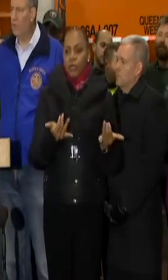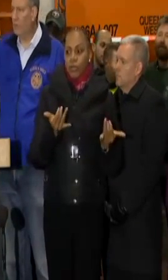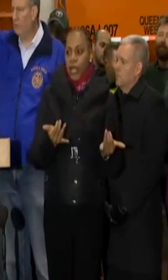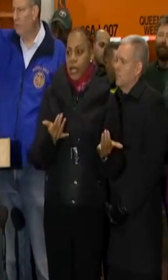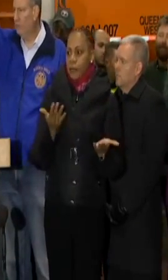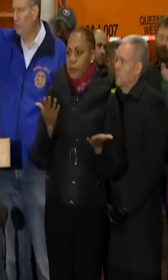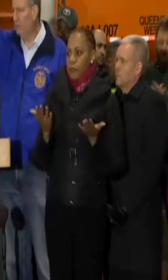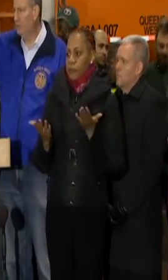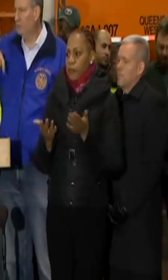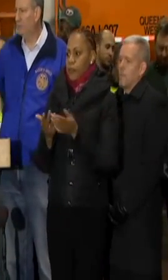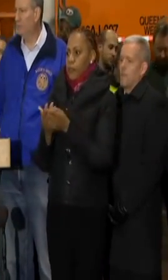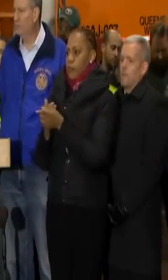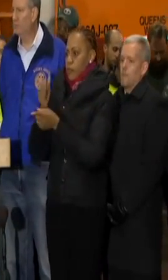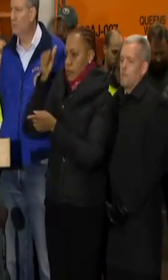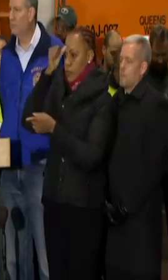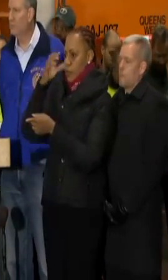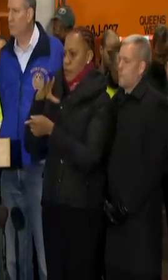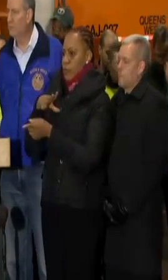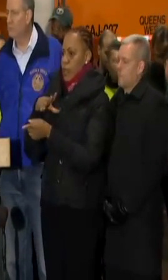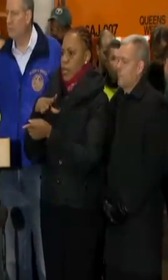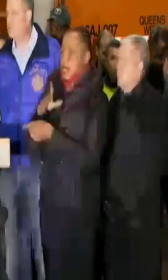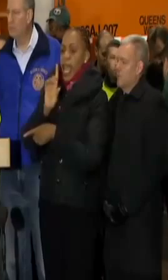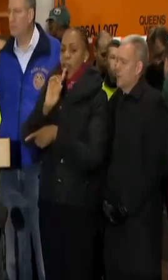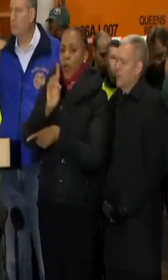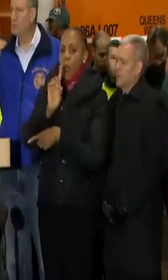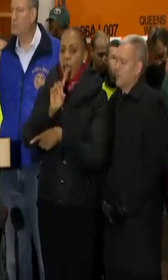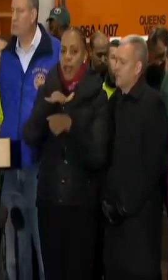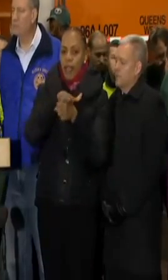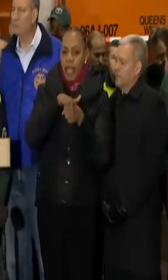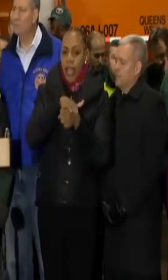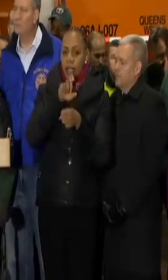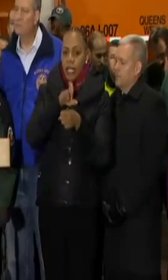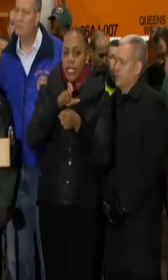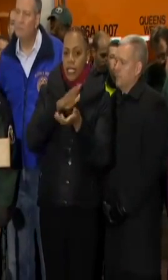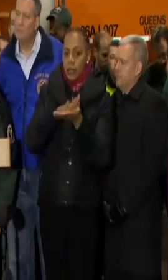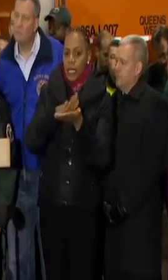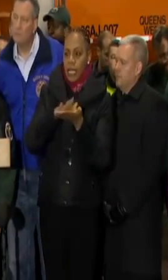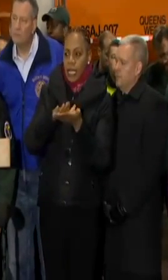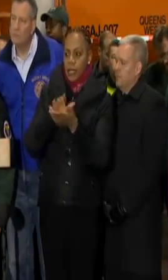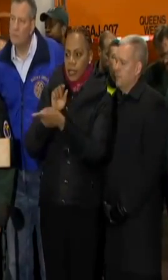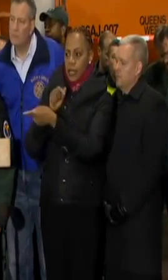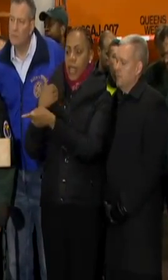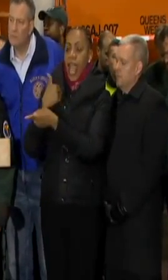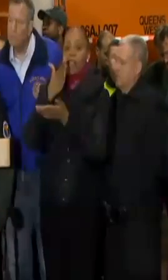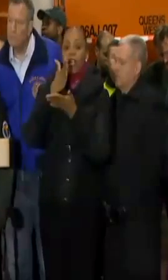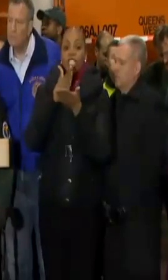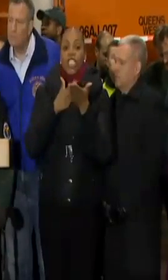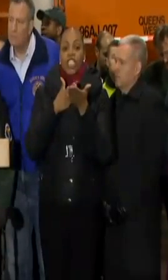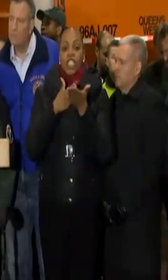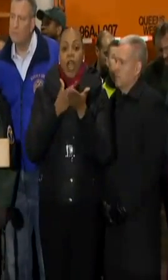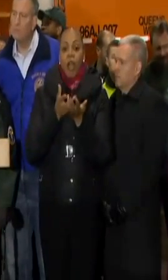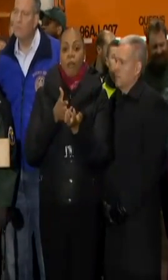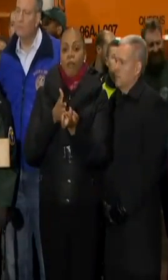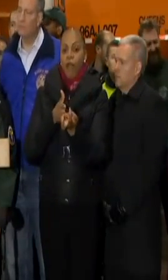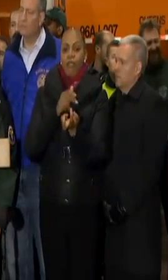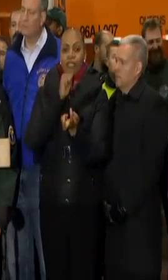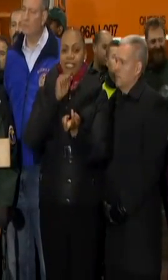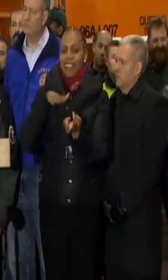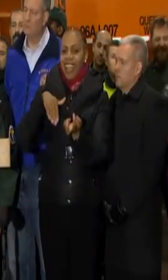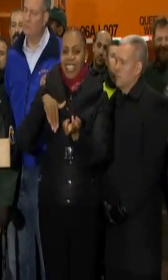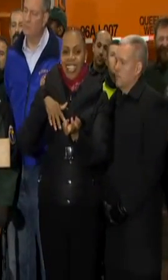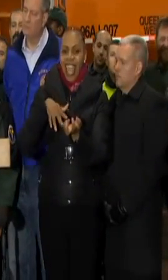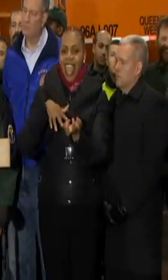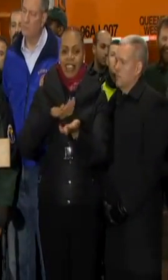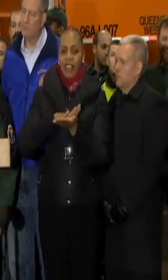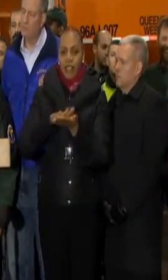and tertiary roads that haven't been plowed, whereabouts are those? Excuse me again? Some roads that haven't been plowed yet? Yeah,